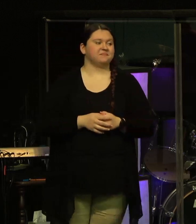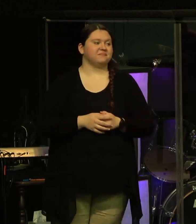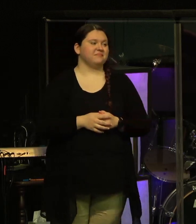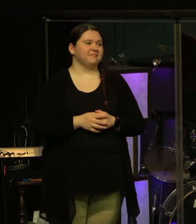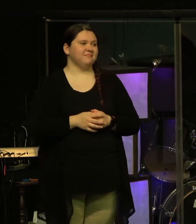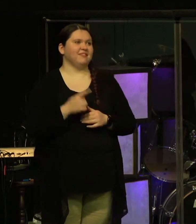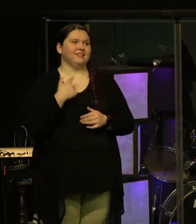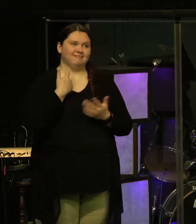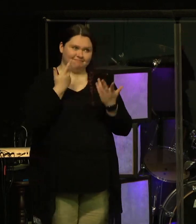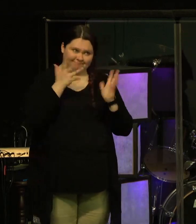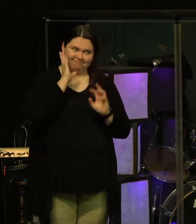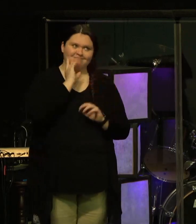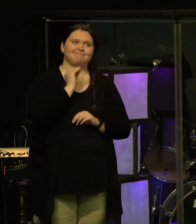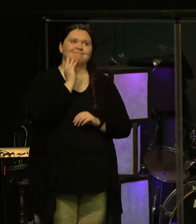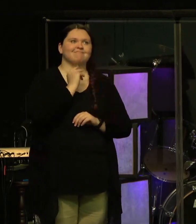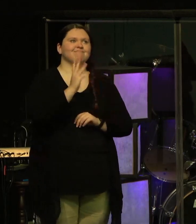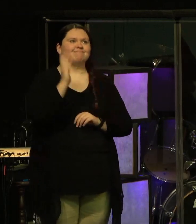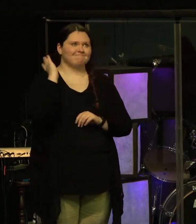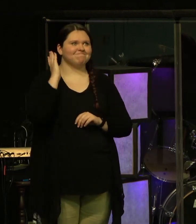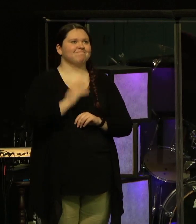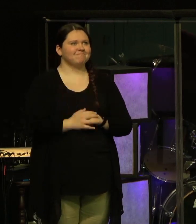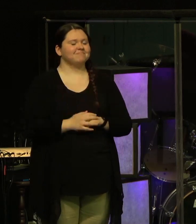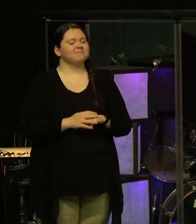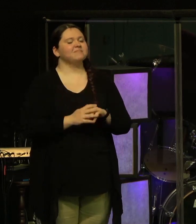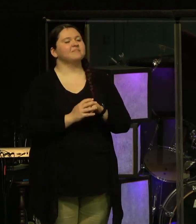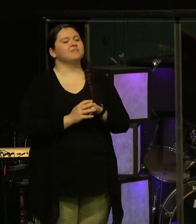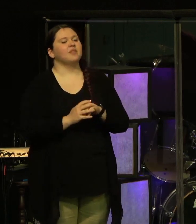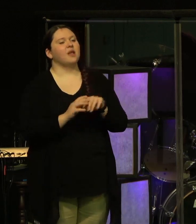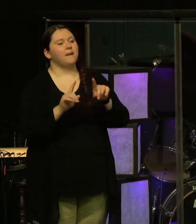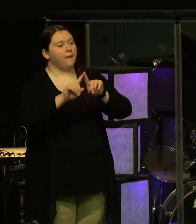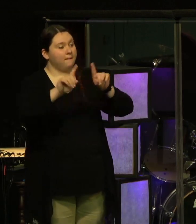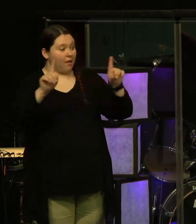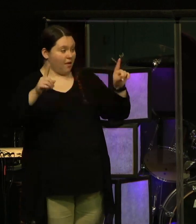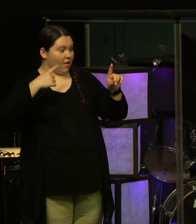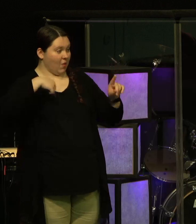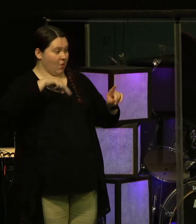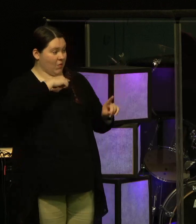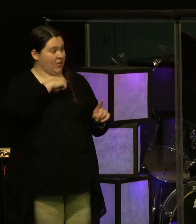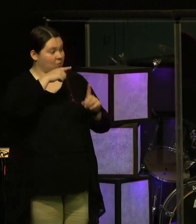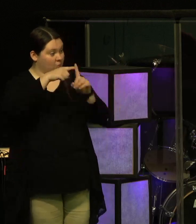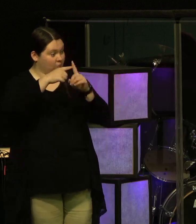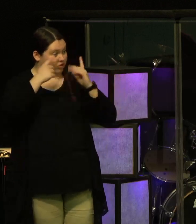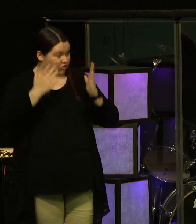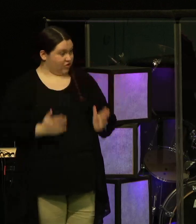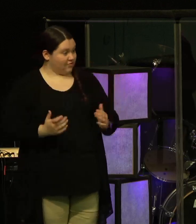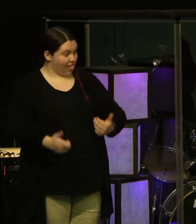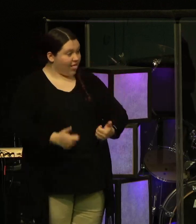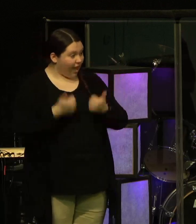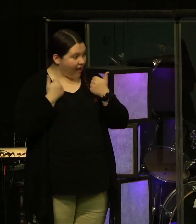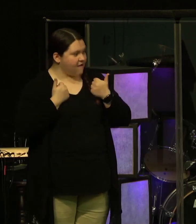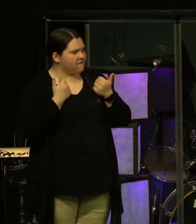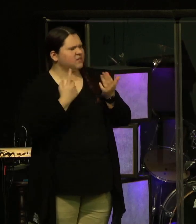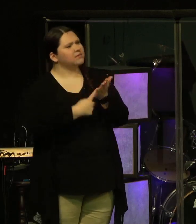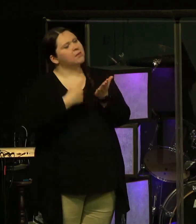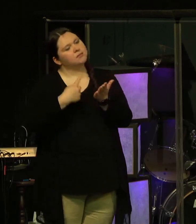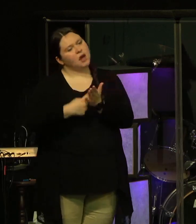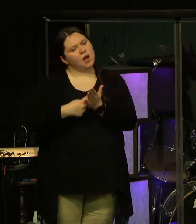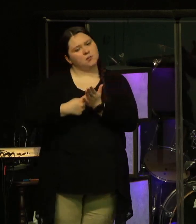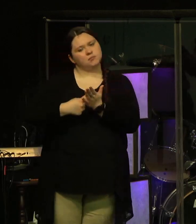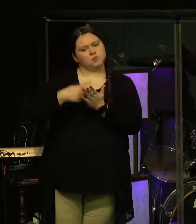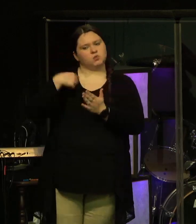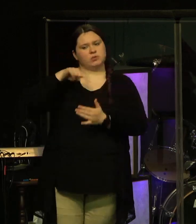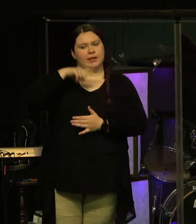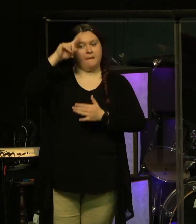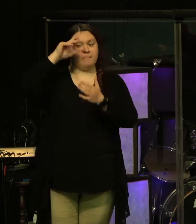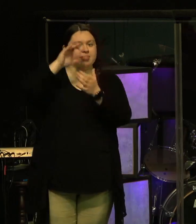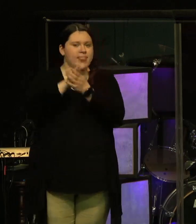Been there. But in our Christian life, sometimes as believers, we've